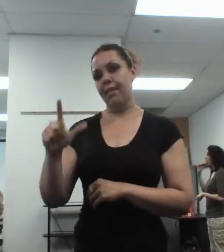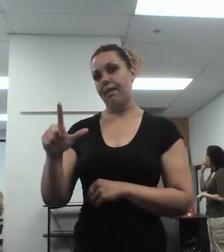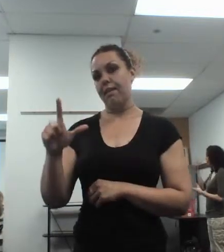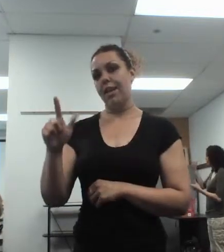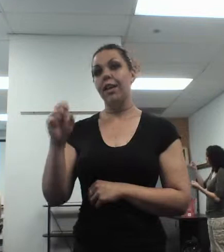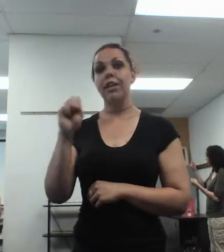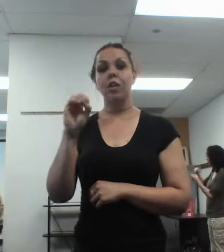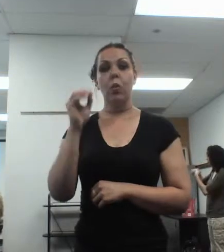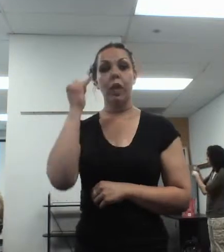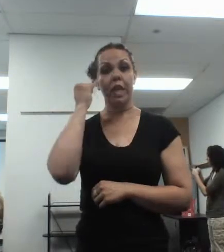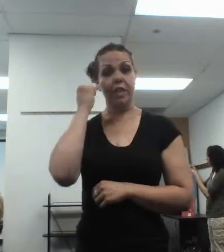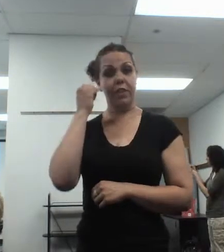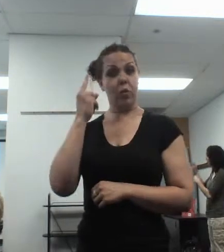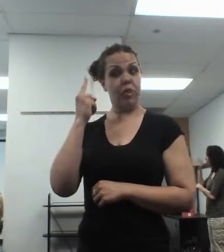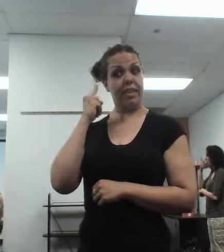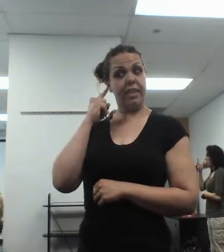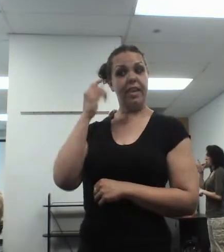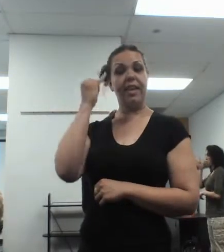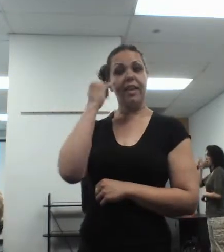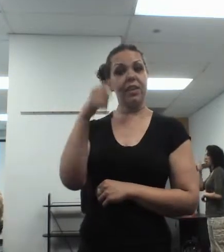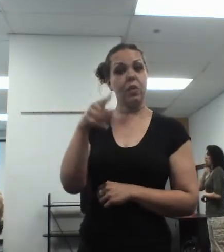yourself self-vocalizing,